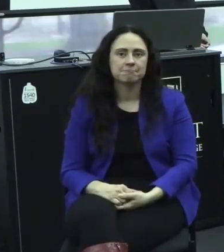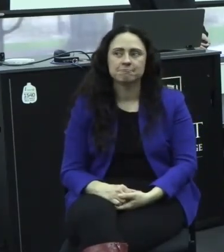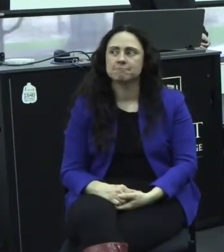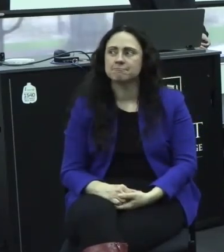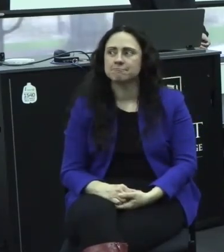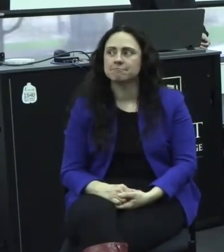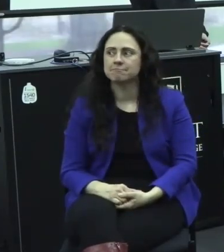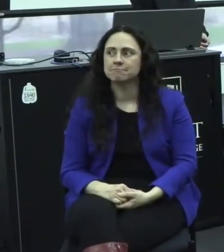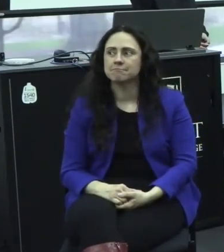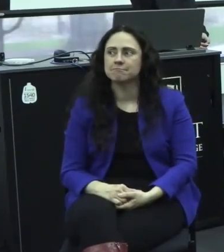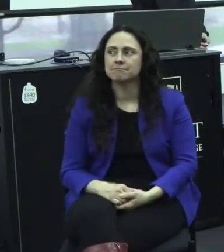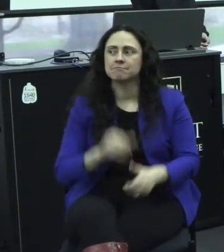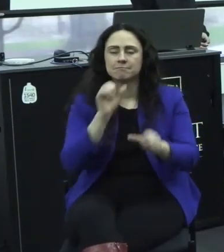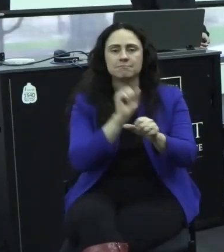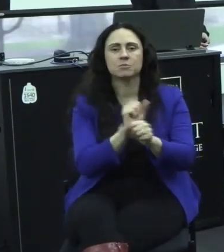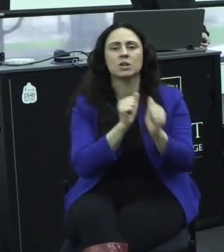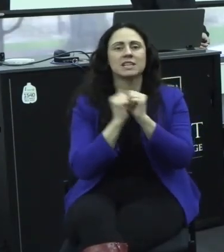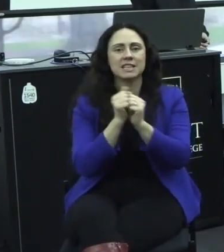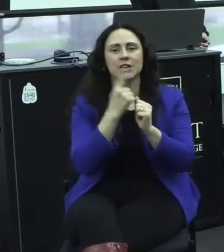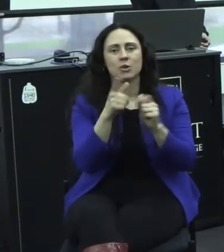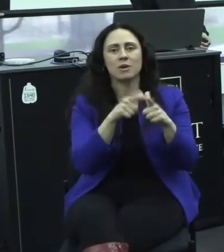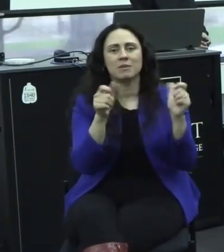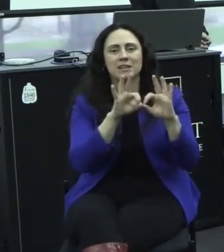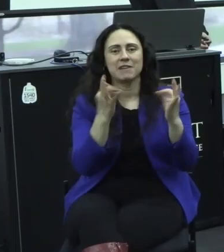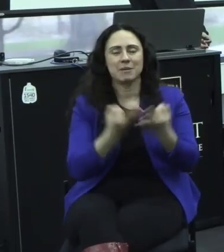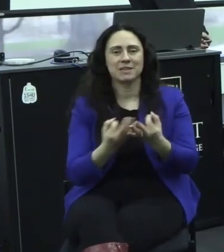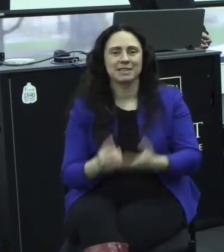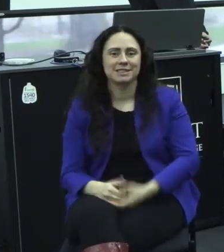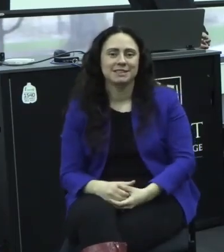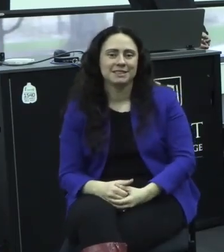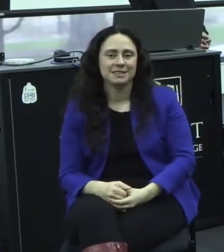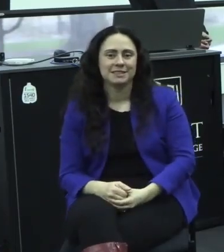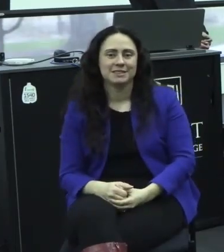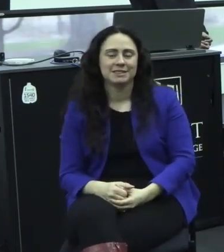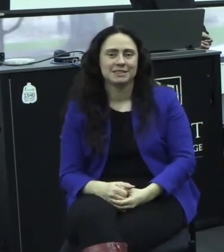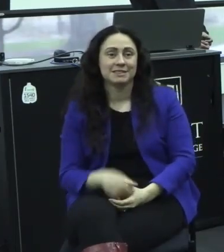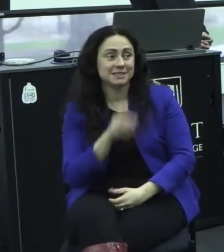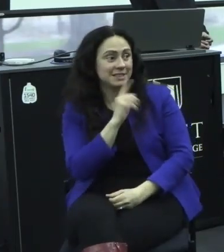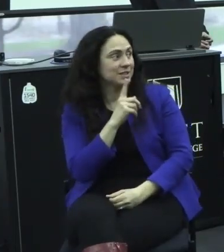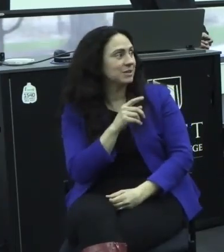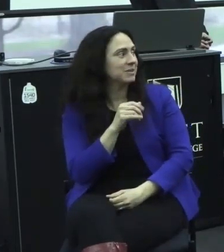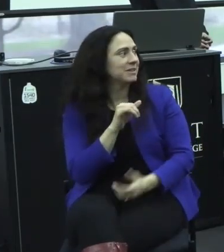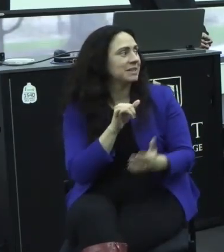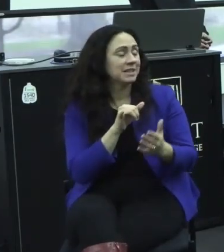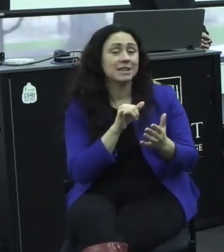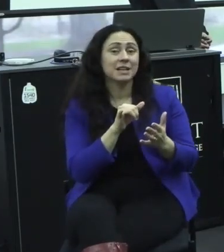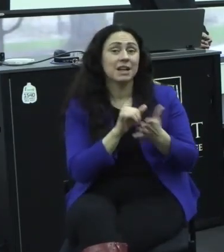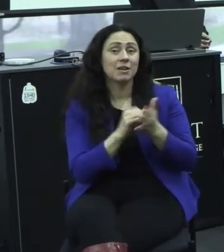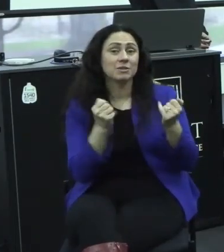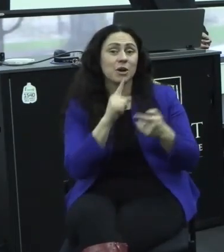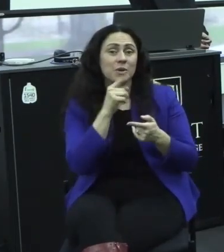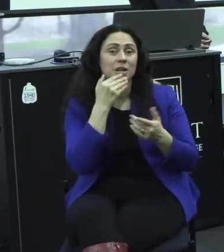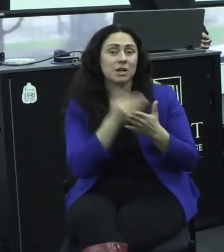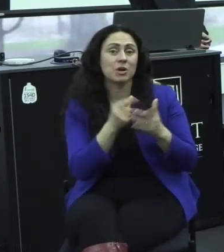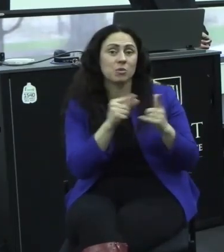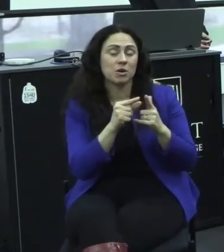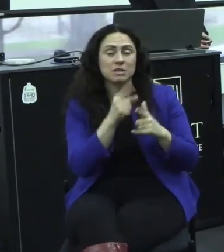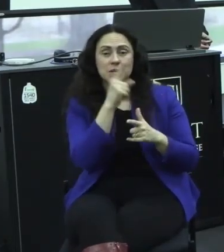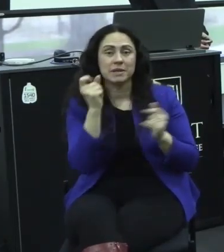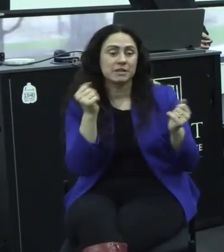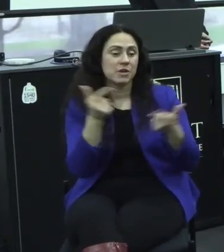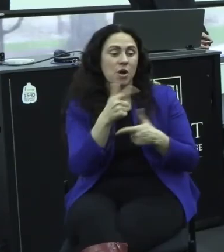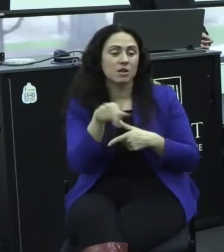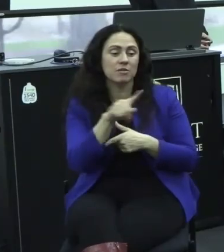Those are all- Together in one big family. That's true, and that's very actually those are all really good words because all